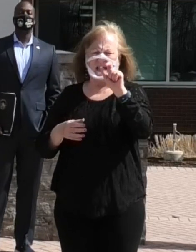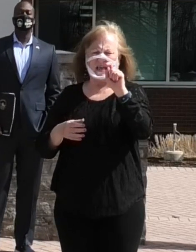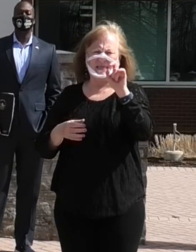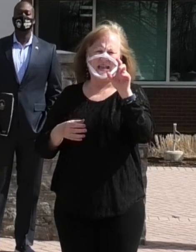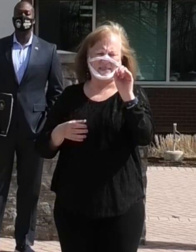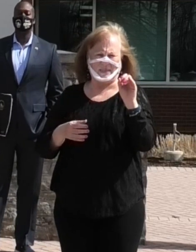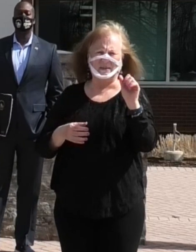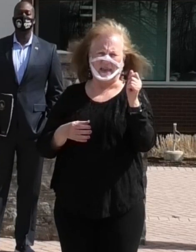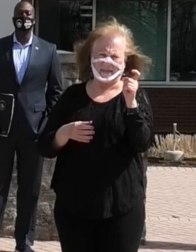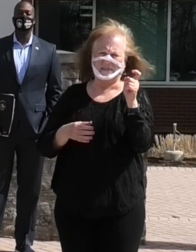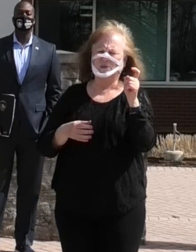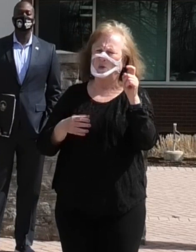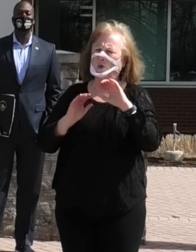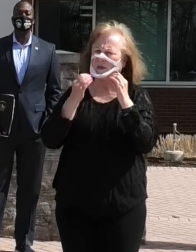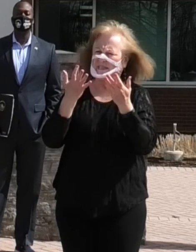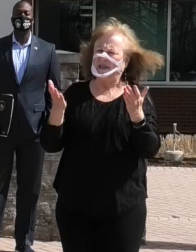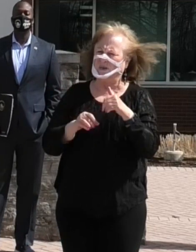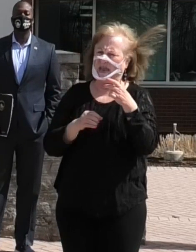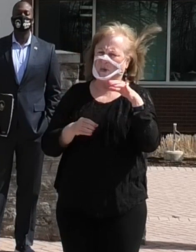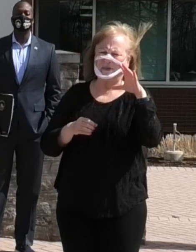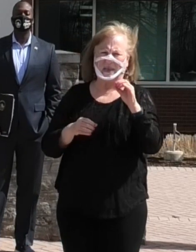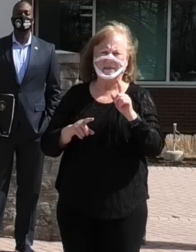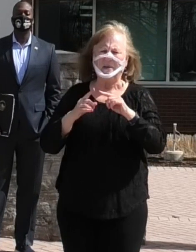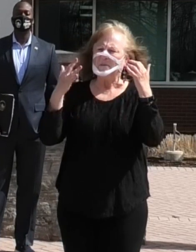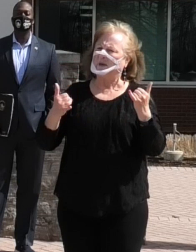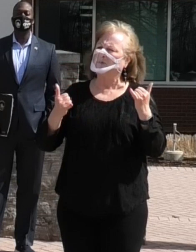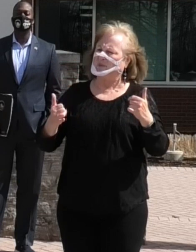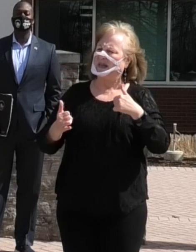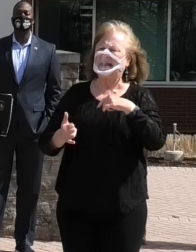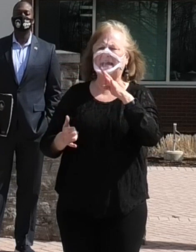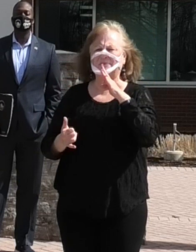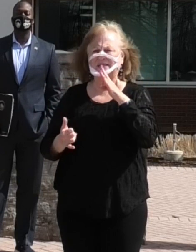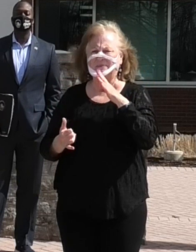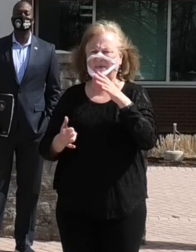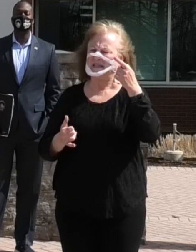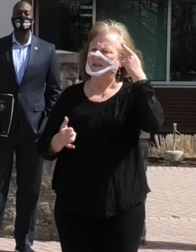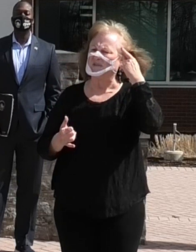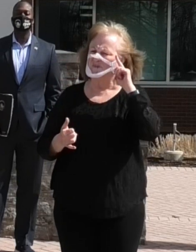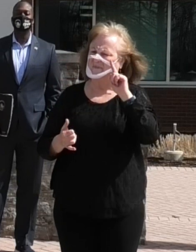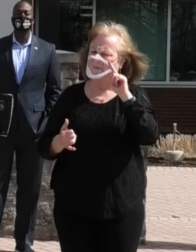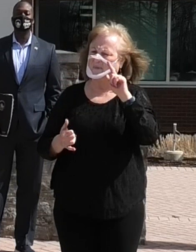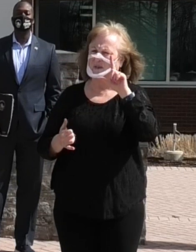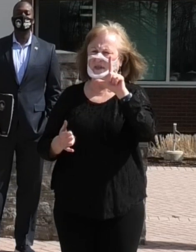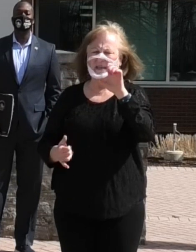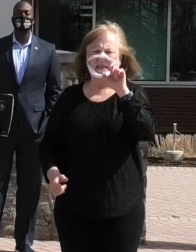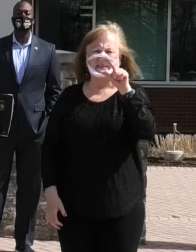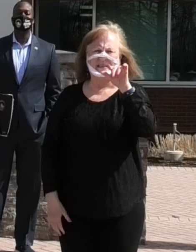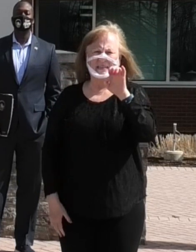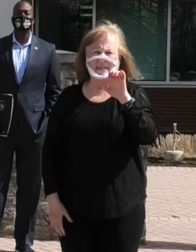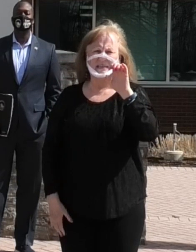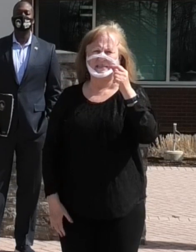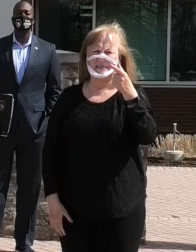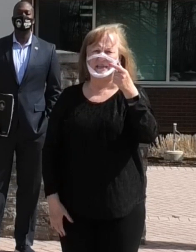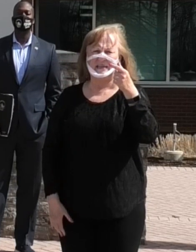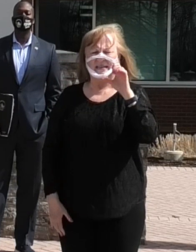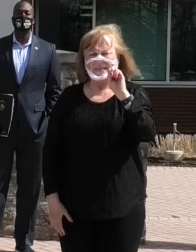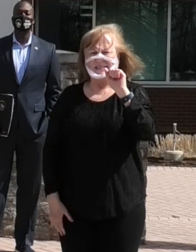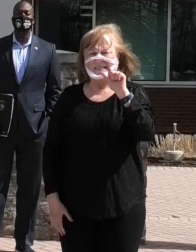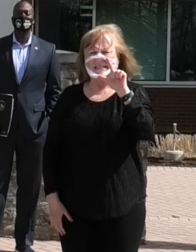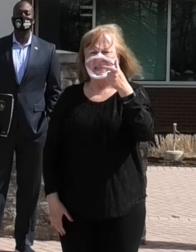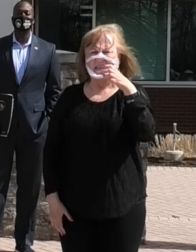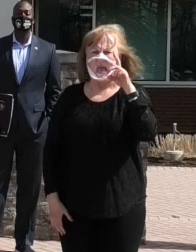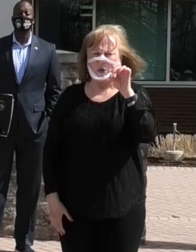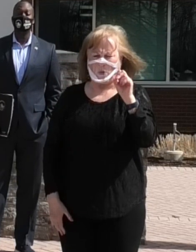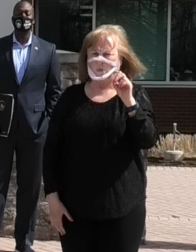organizations here in the county. But today I'm going to be speaking on behalf of Leslie Salgado. Leslie